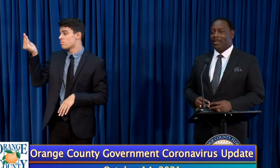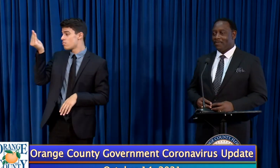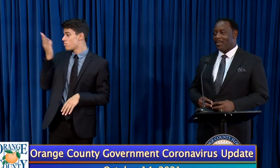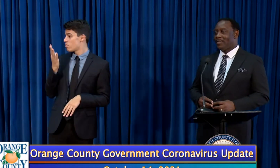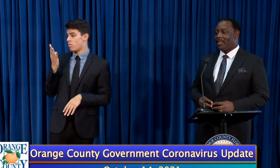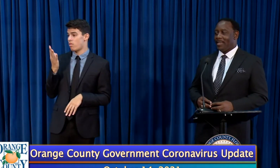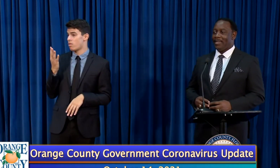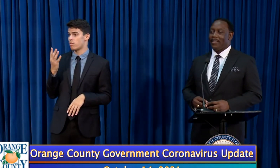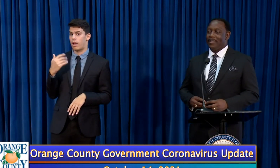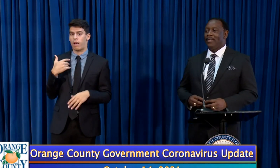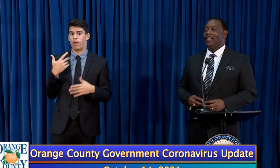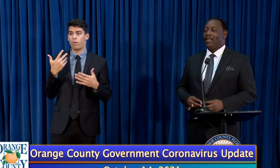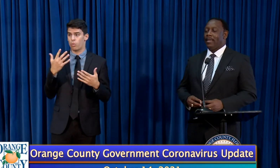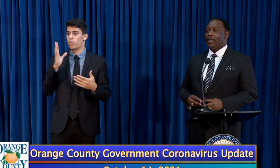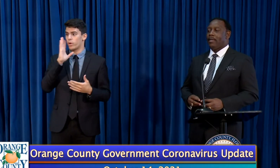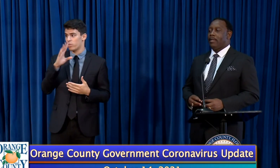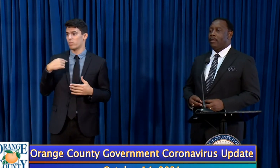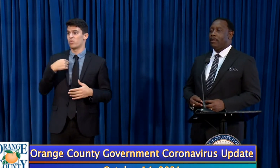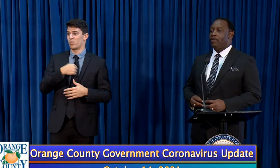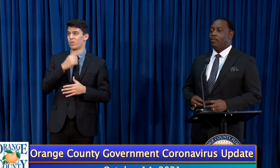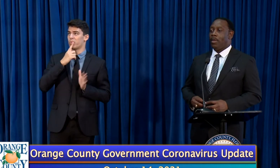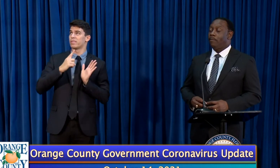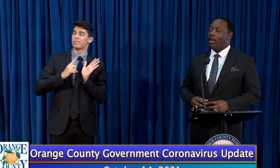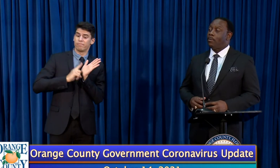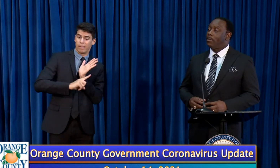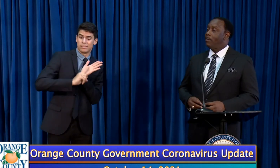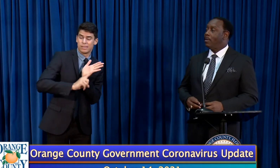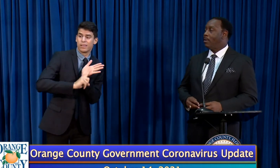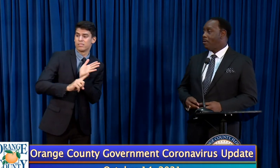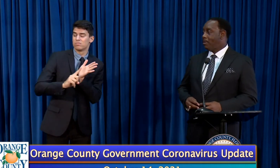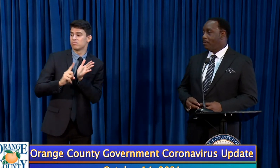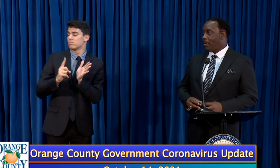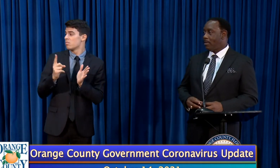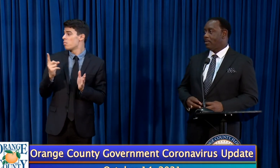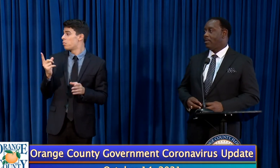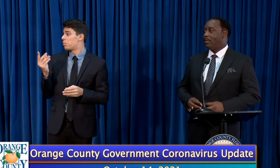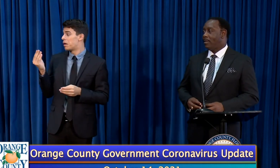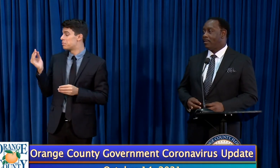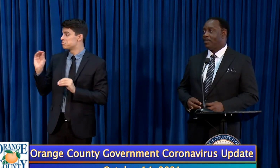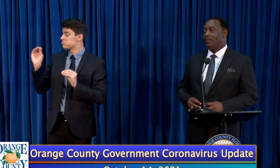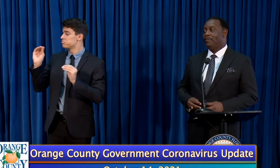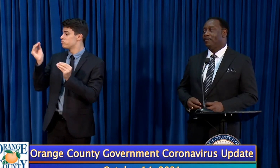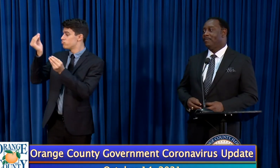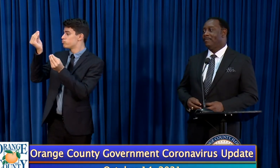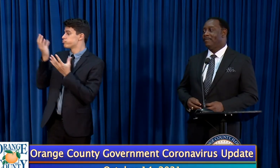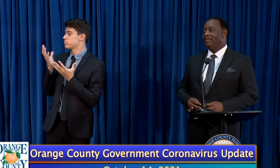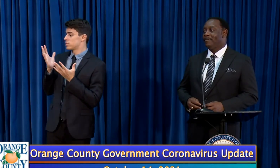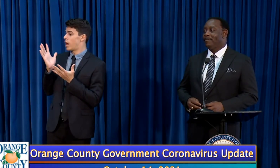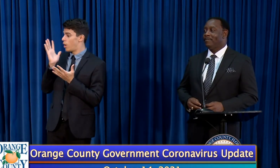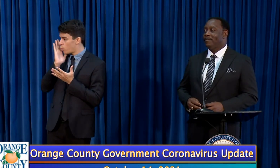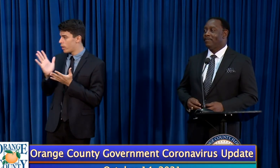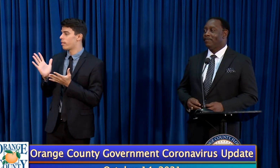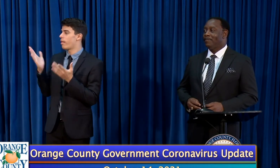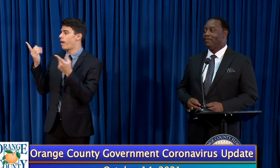being investigated, and we have not received any correspondence to such.